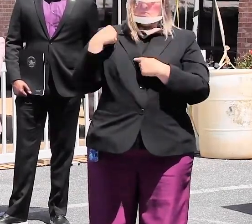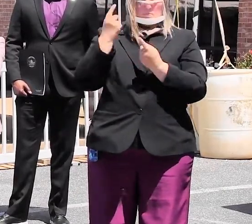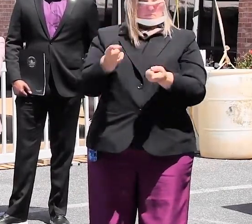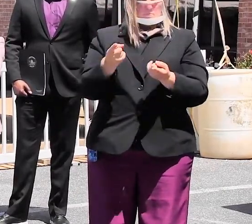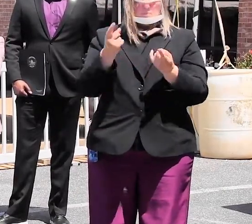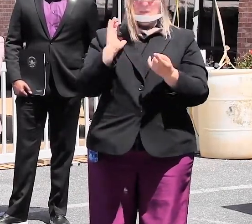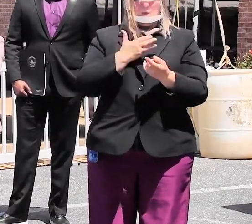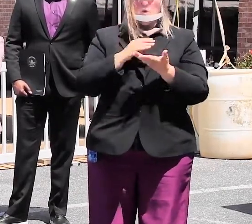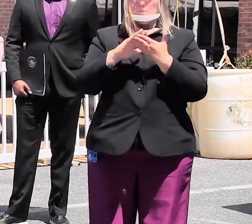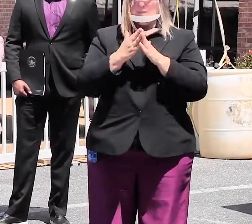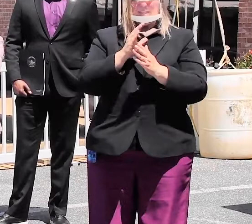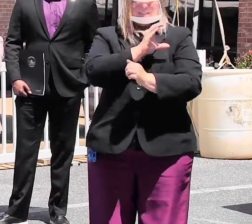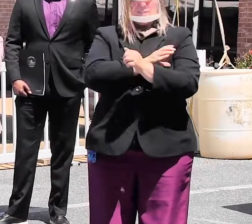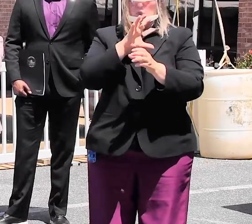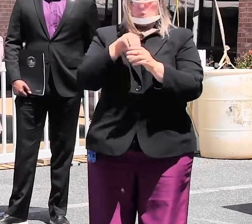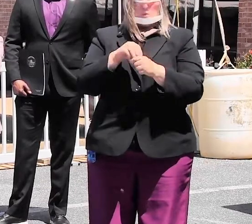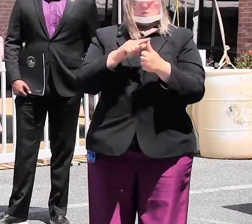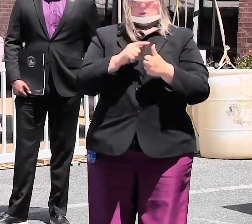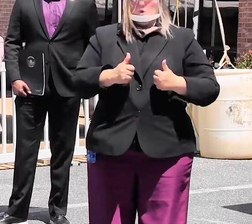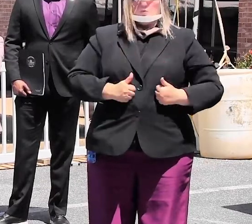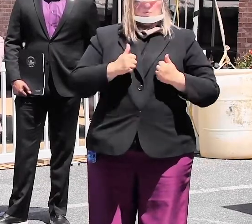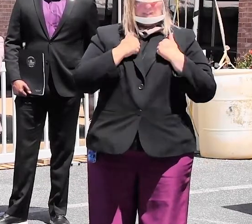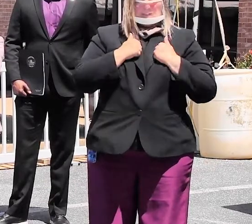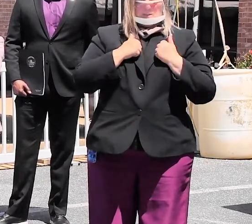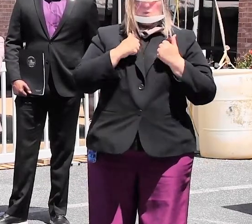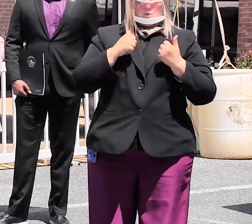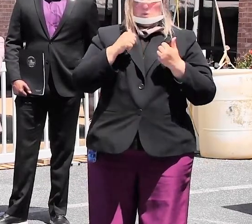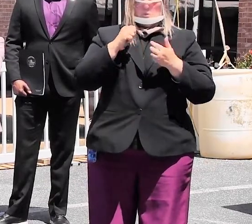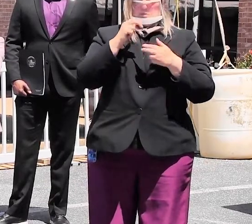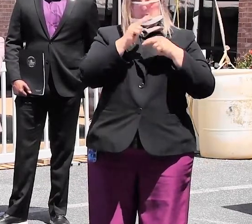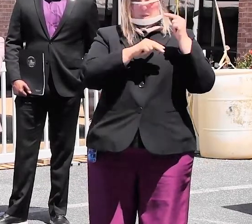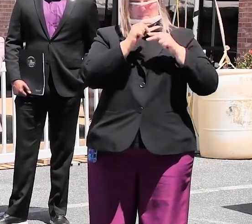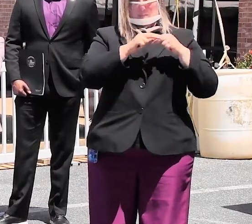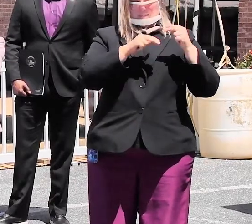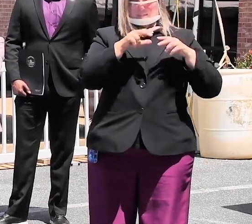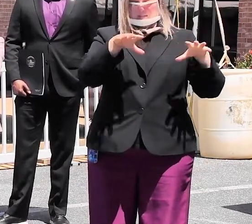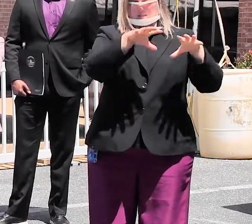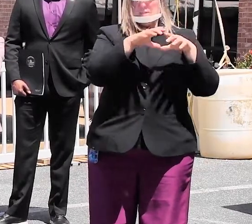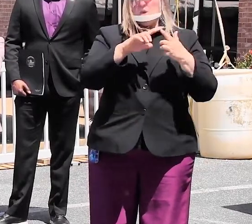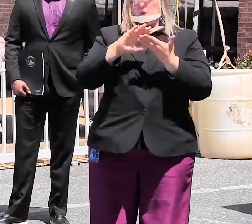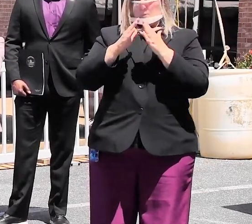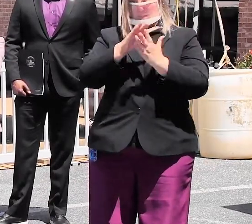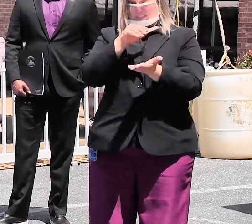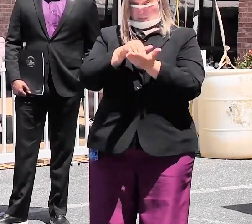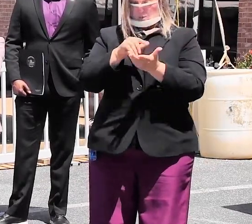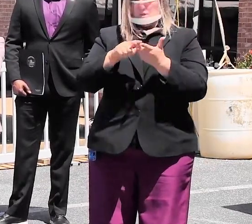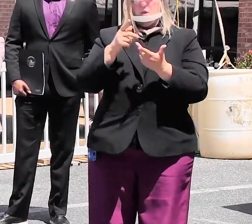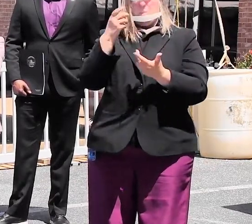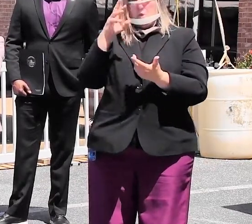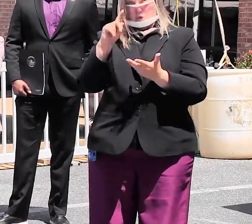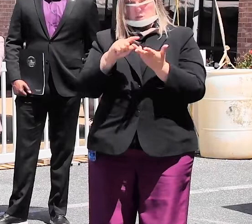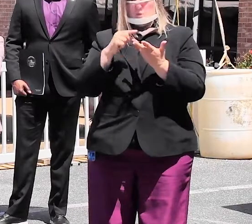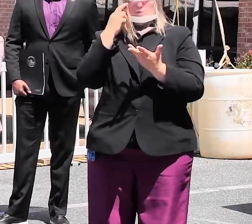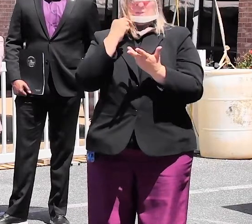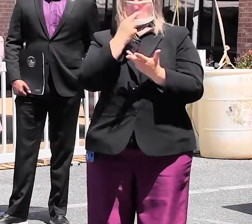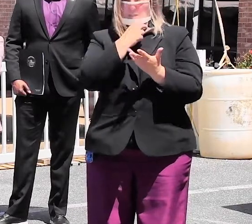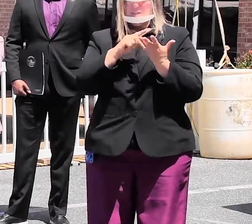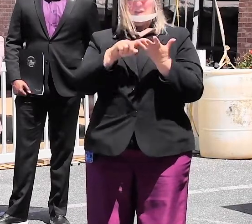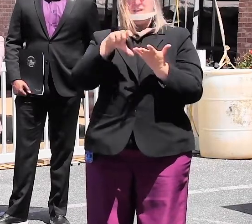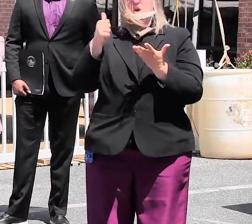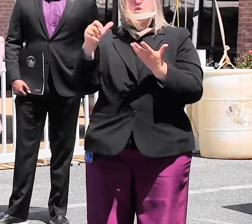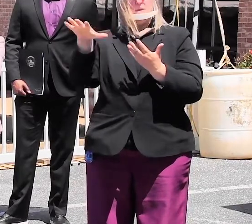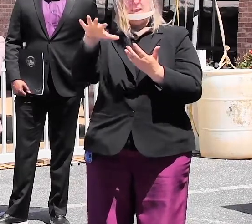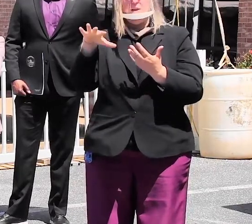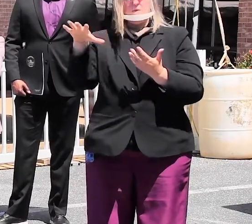clinics have included residential complexes, community centers, parks, restaurants, and other